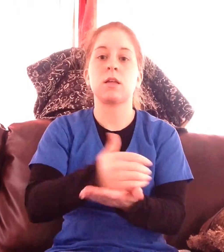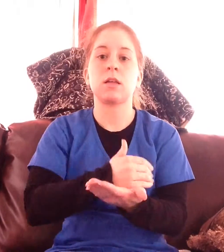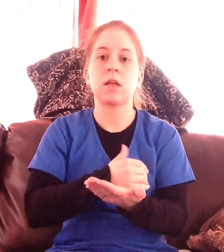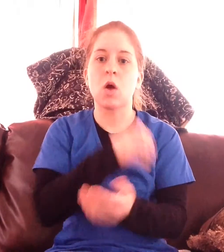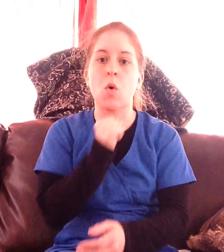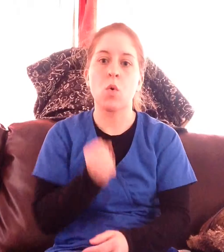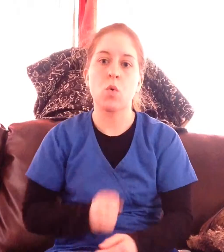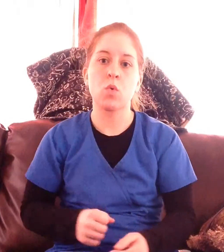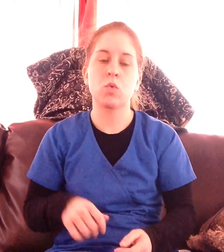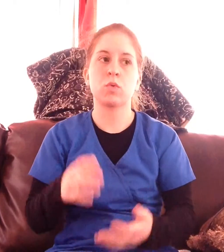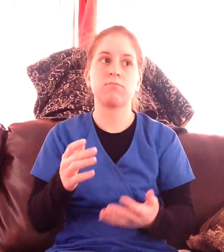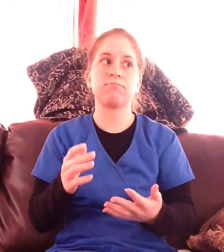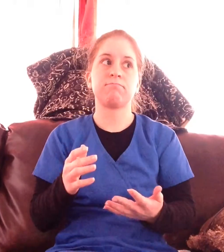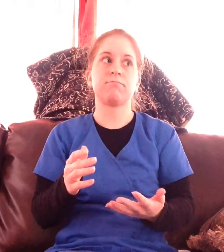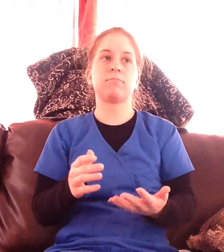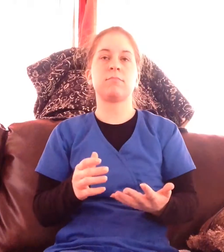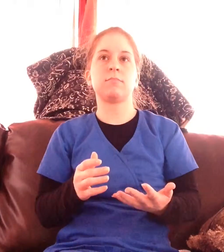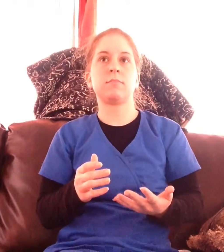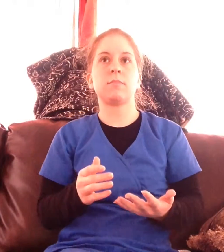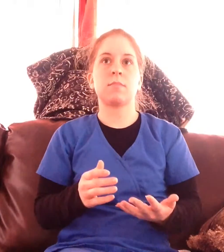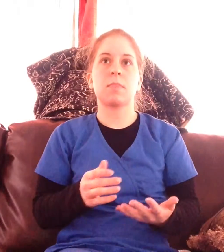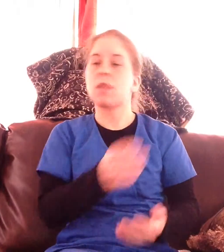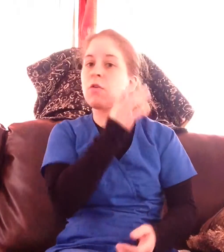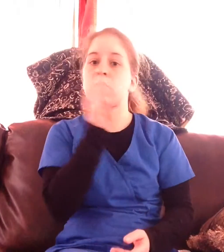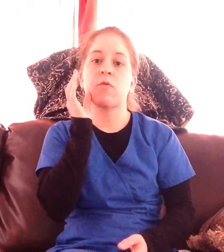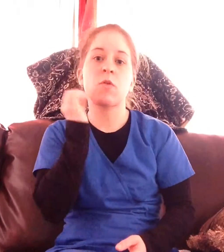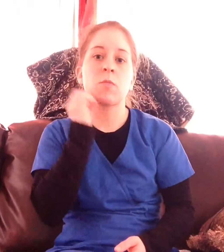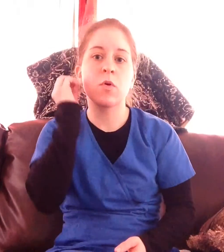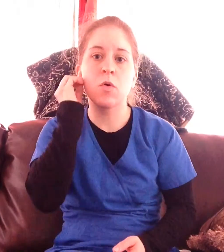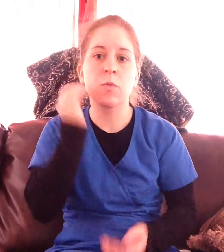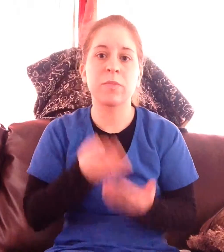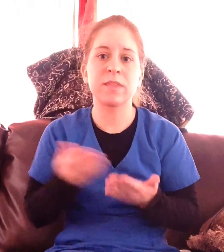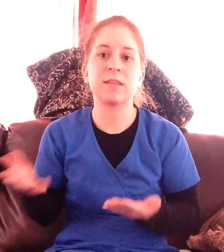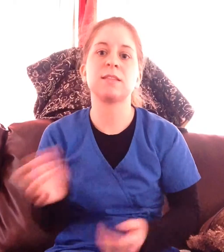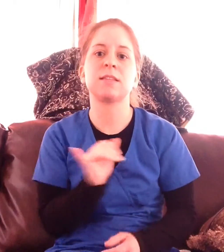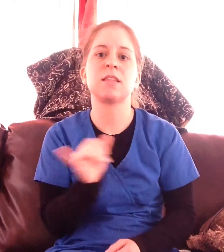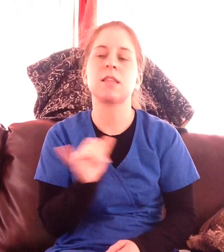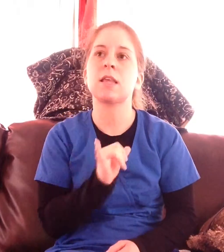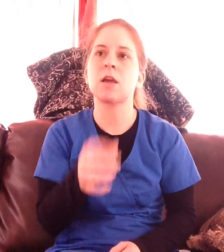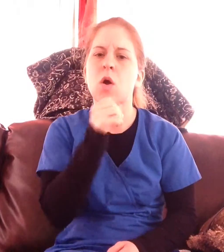my mother-in-law, which had been in the family many, many years, and we still have it today.